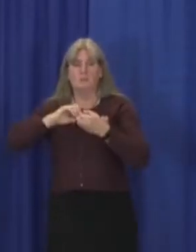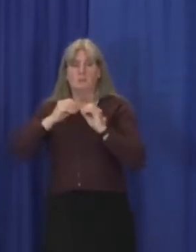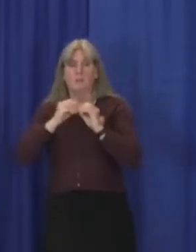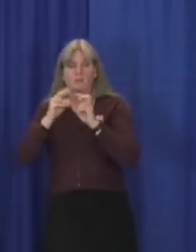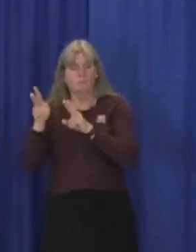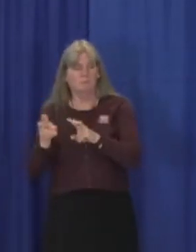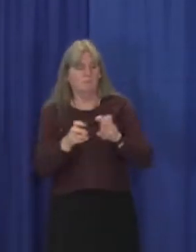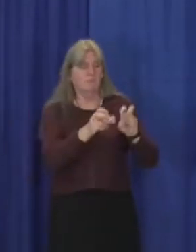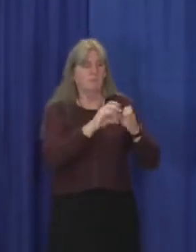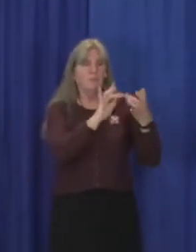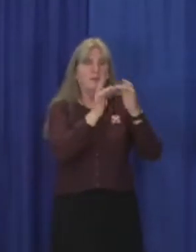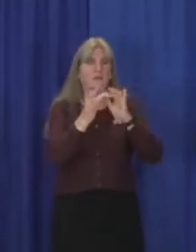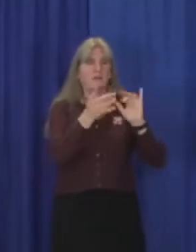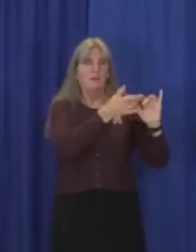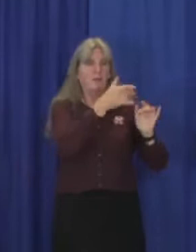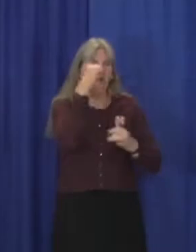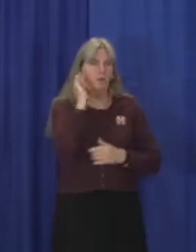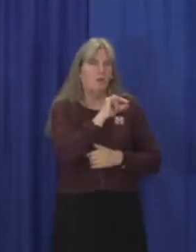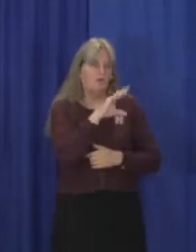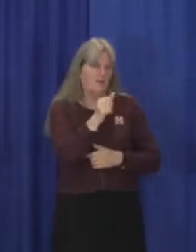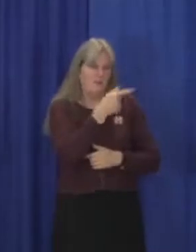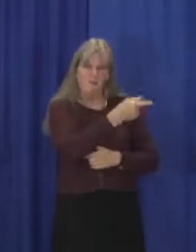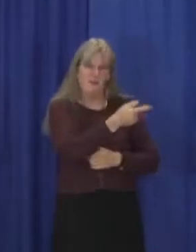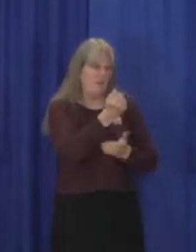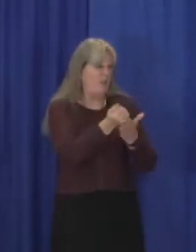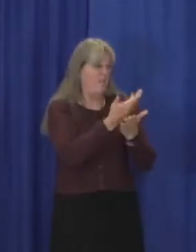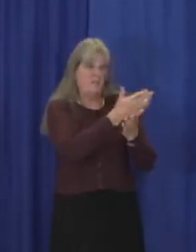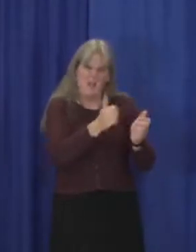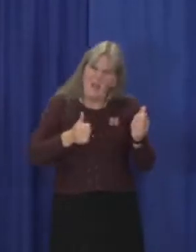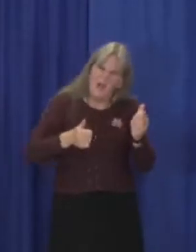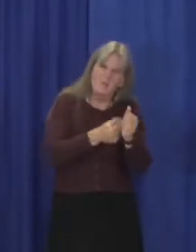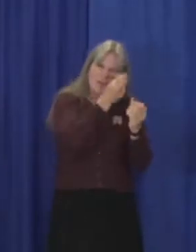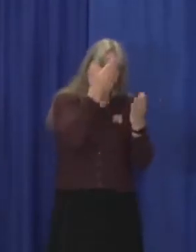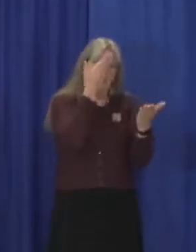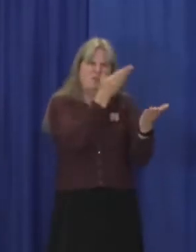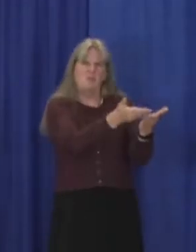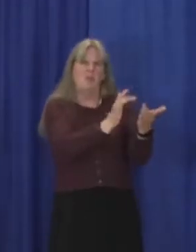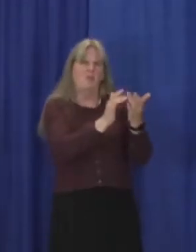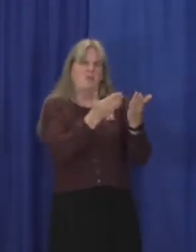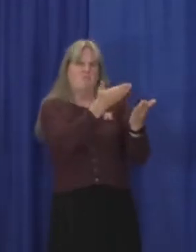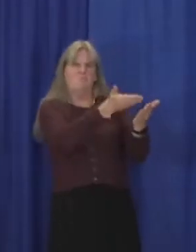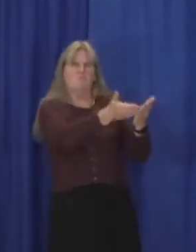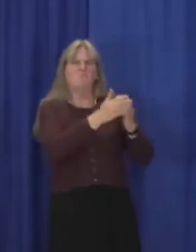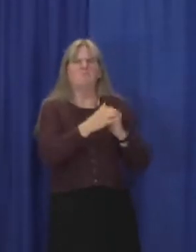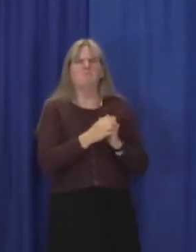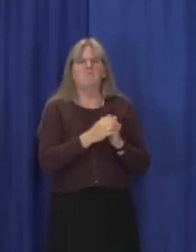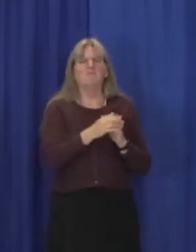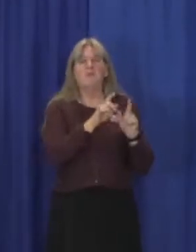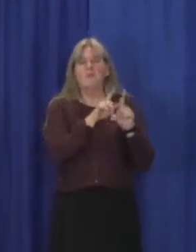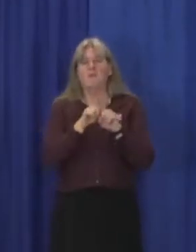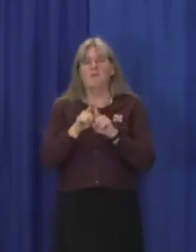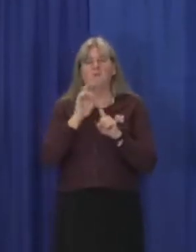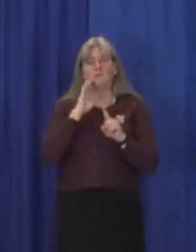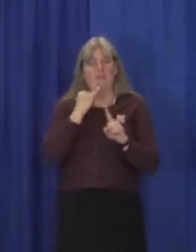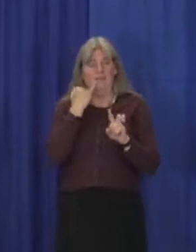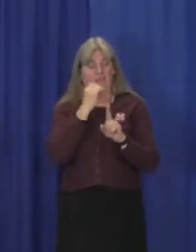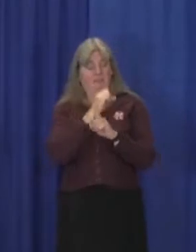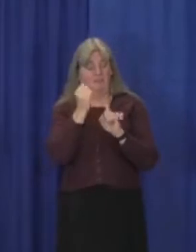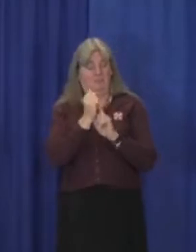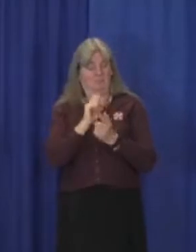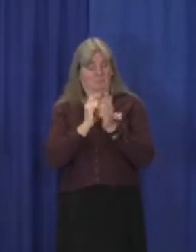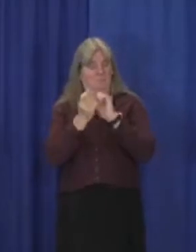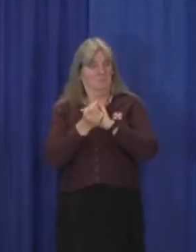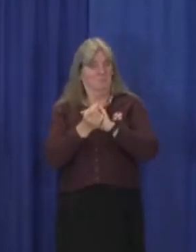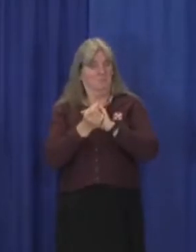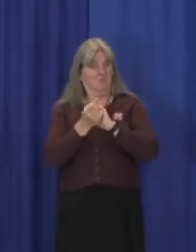on yukon.ca. You can always check there for the most up-to-date information. And as always, if the situation